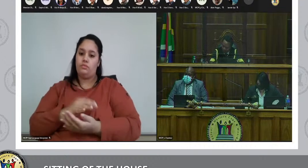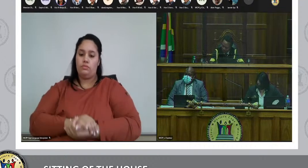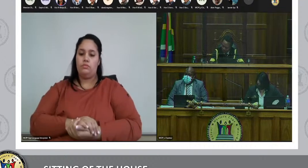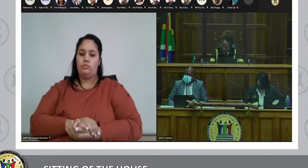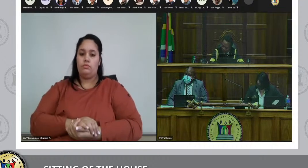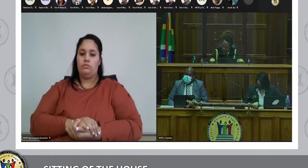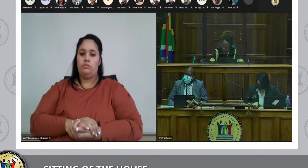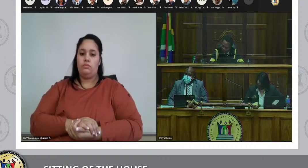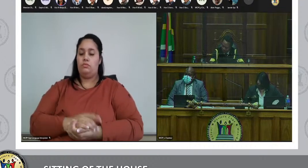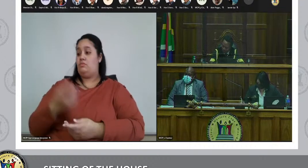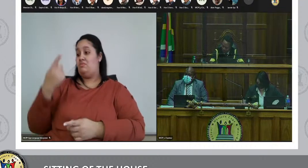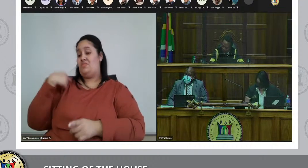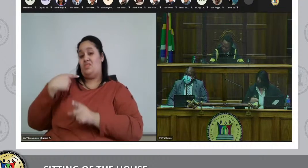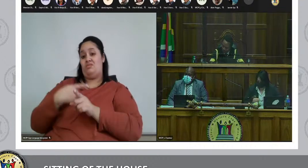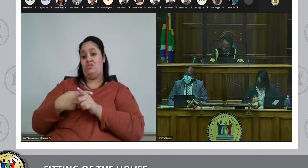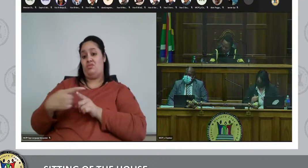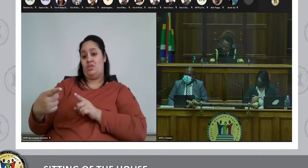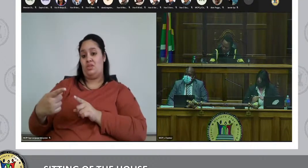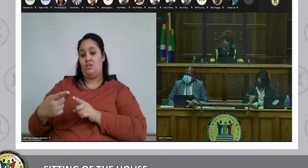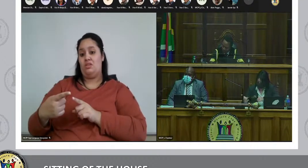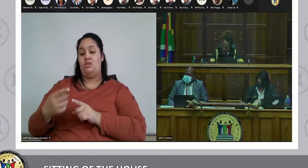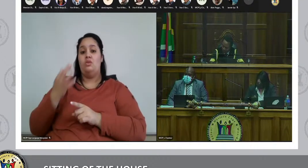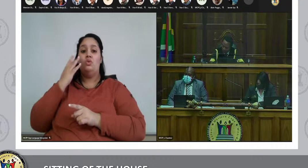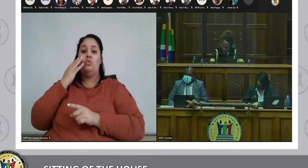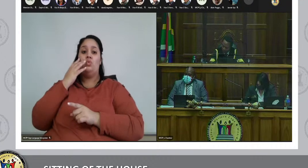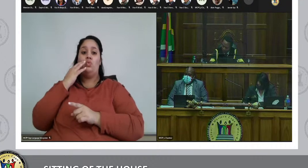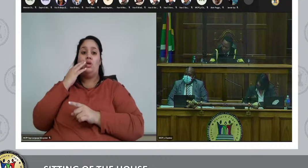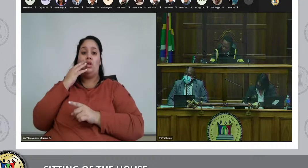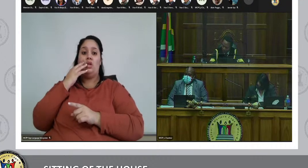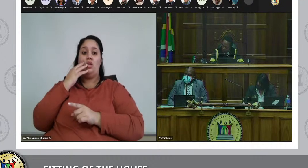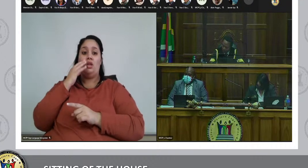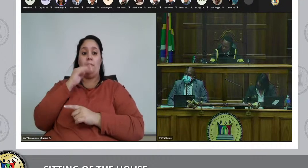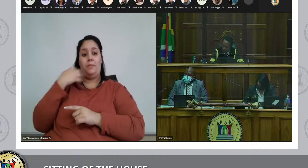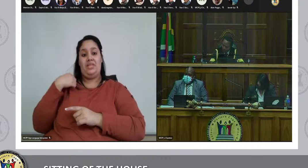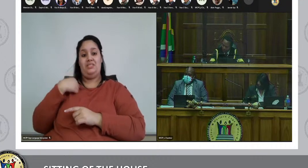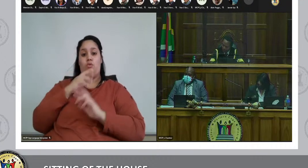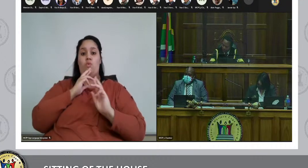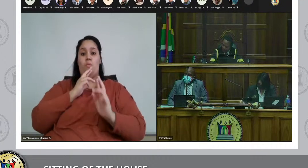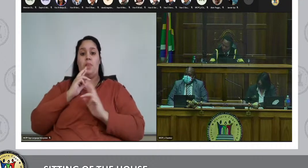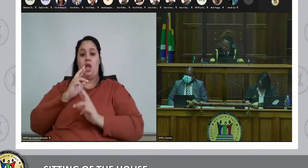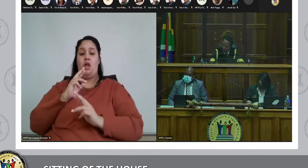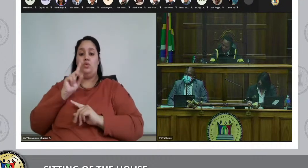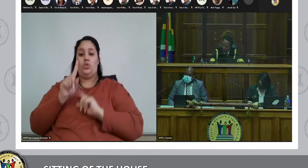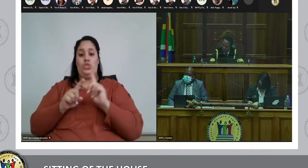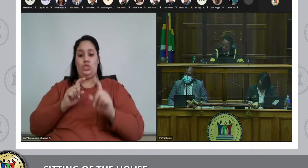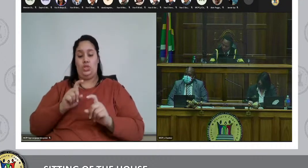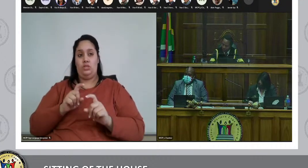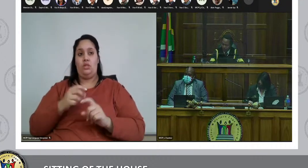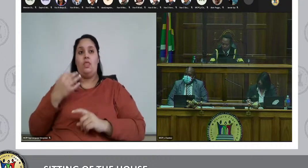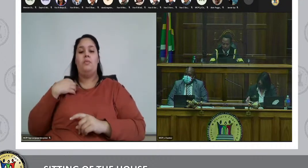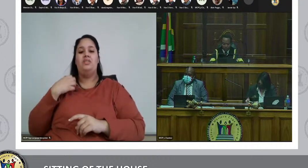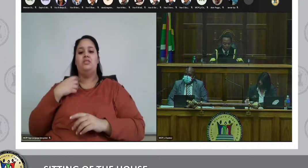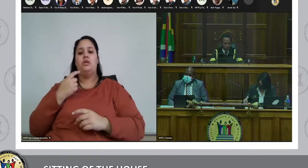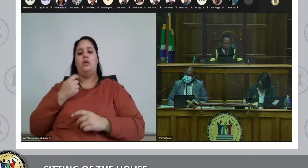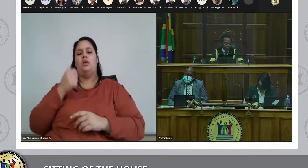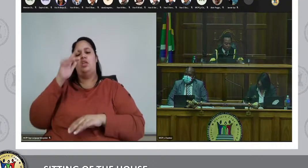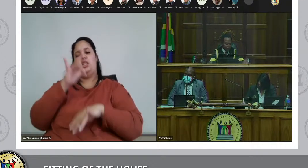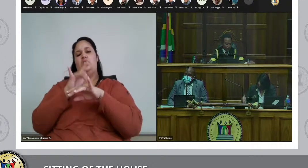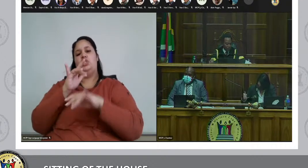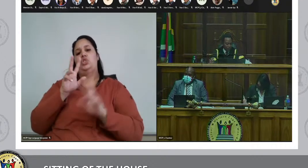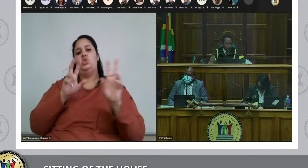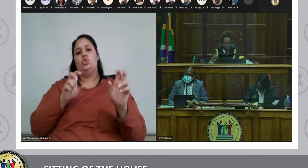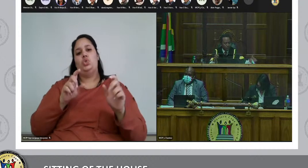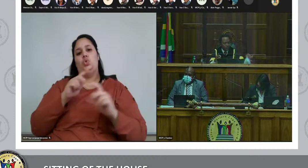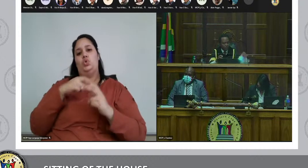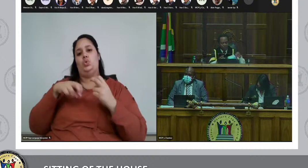Last week, when replying to questions for oral reply, the minister touched on the issue of the tourism industry and mentioned that the